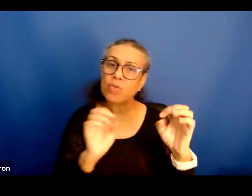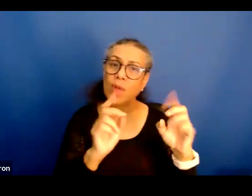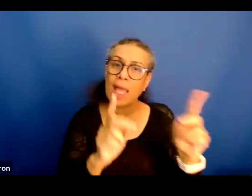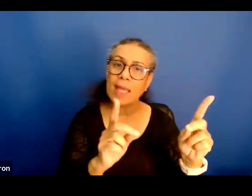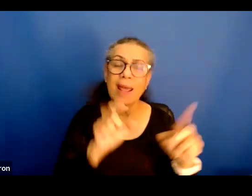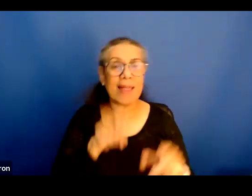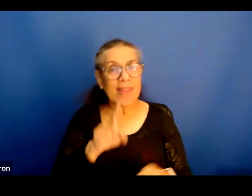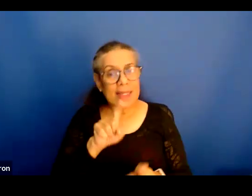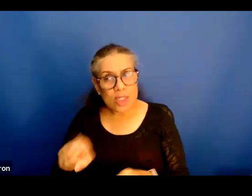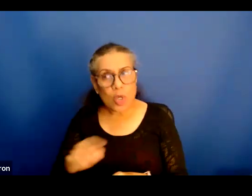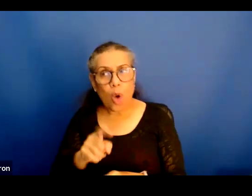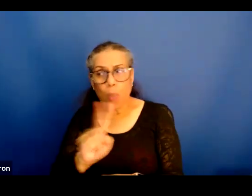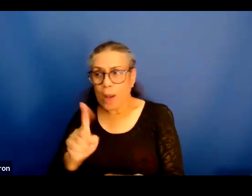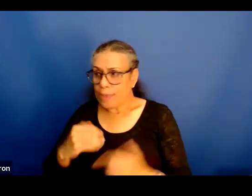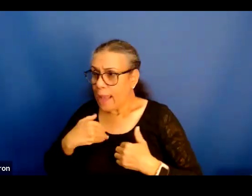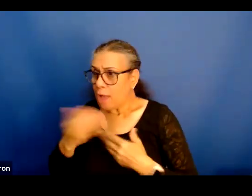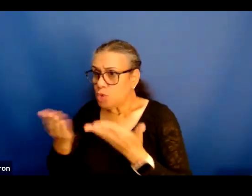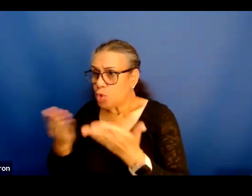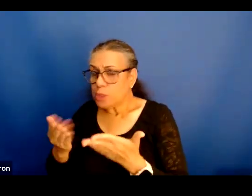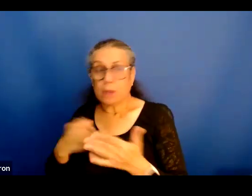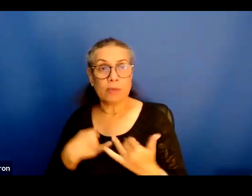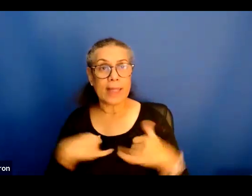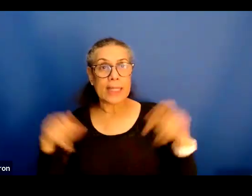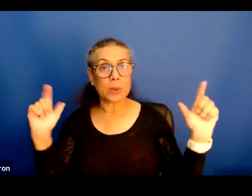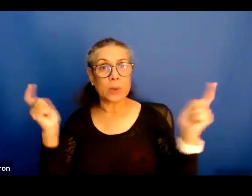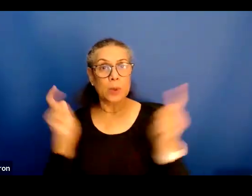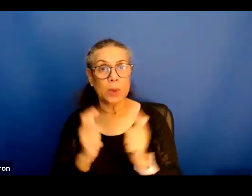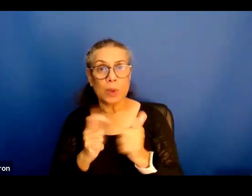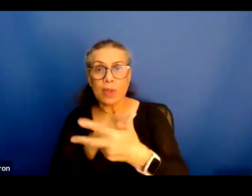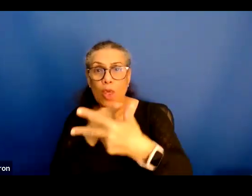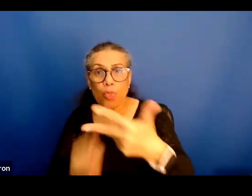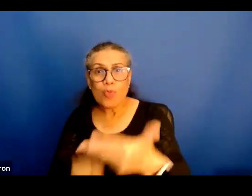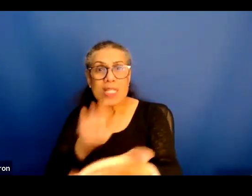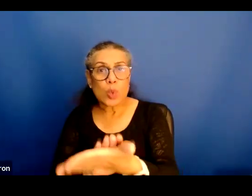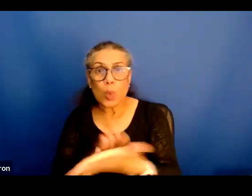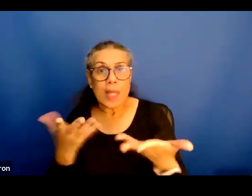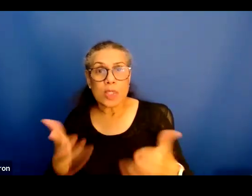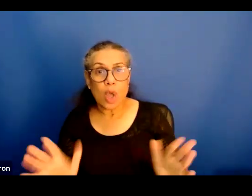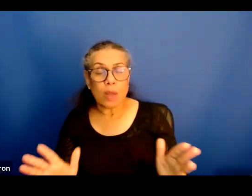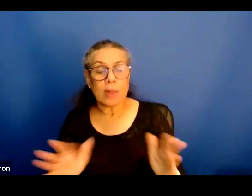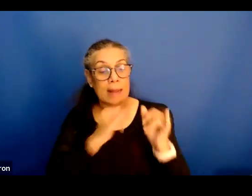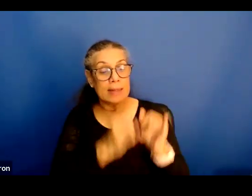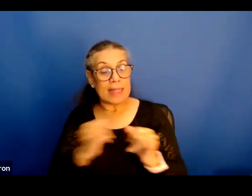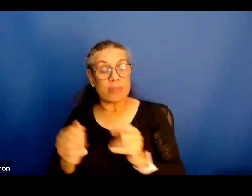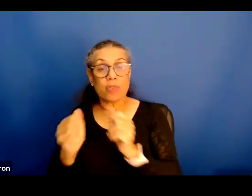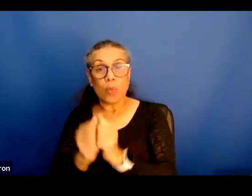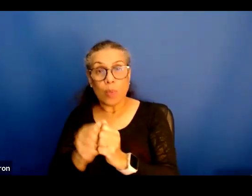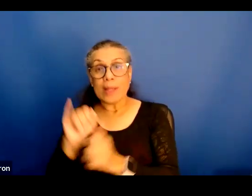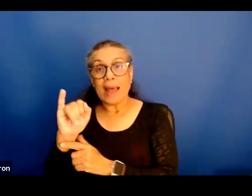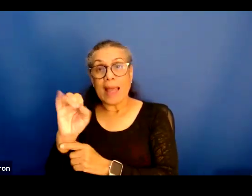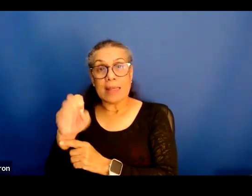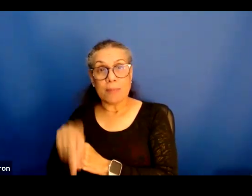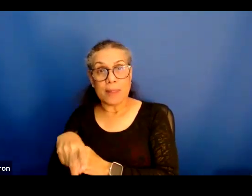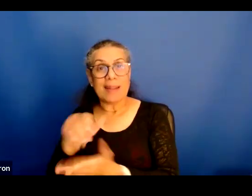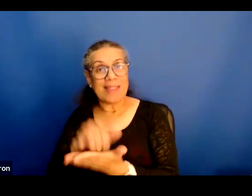go to where services exist, and right now those services exist in these 3 schools. The Individuals with Disabilities Education Act